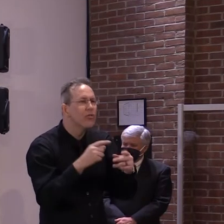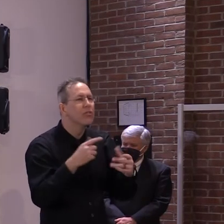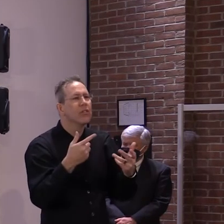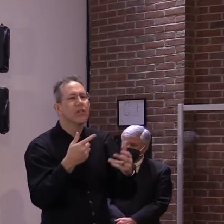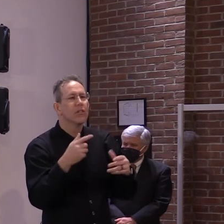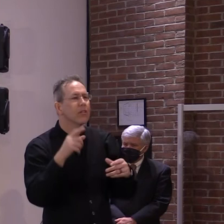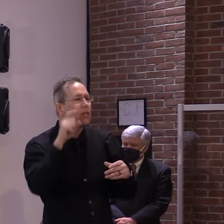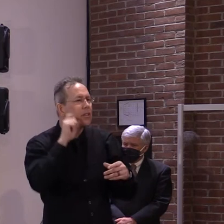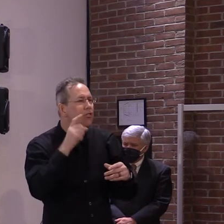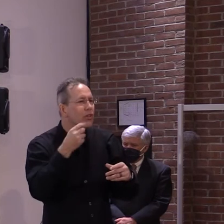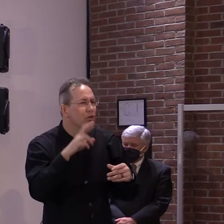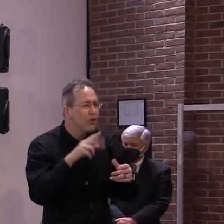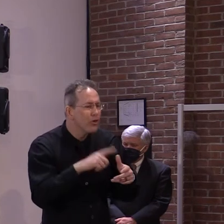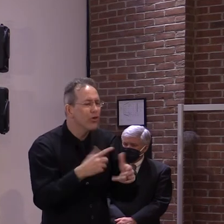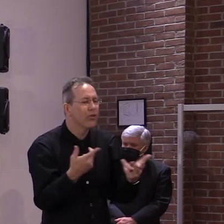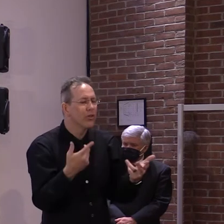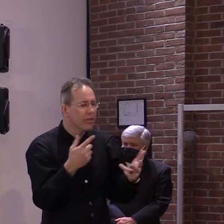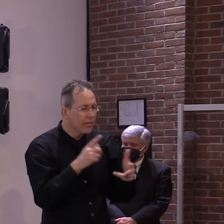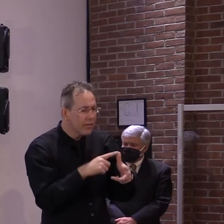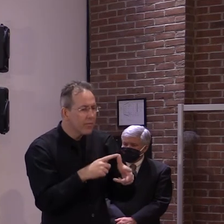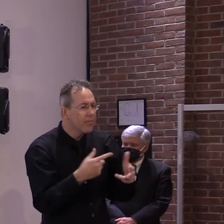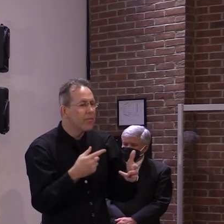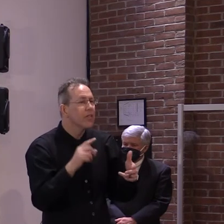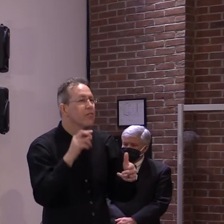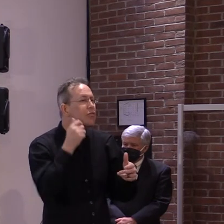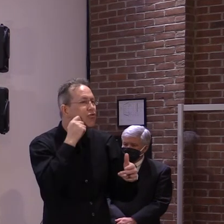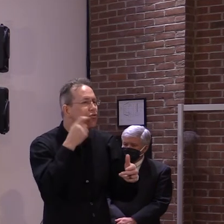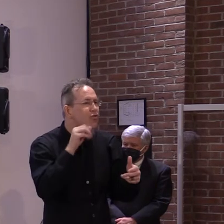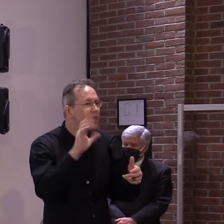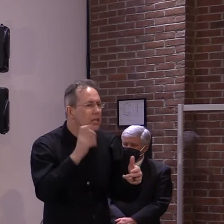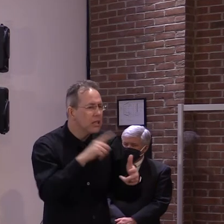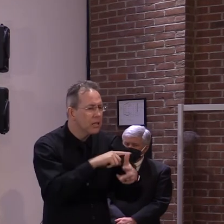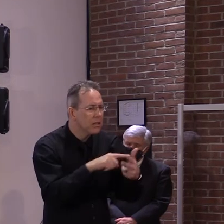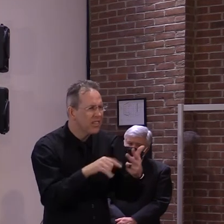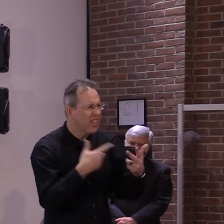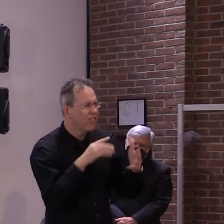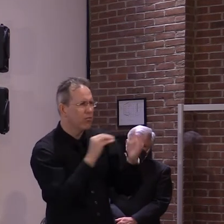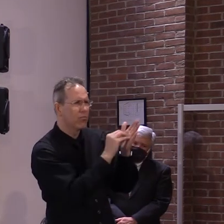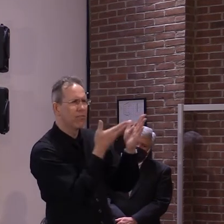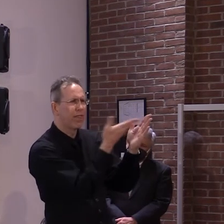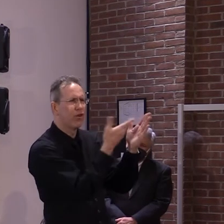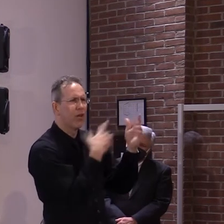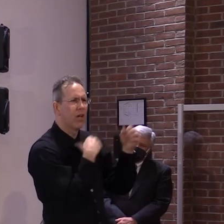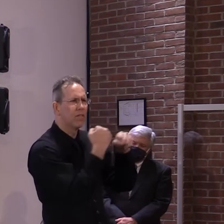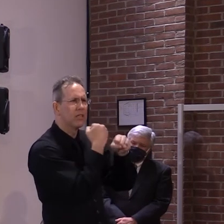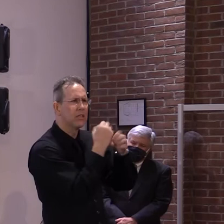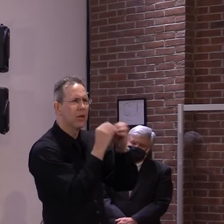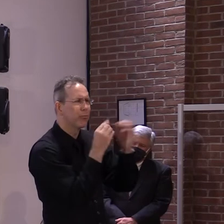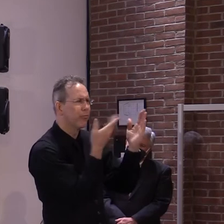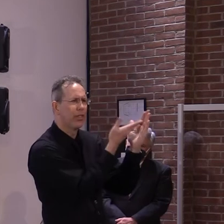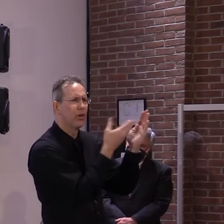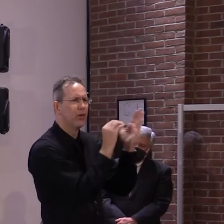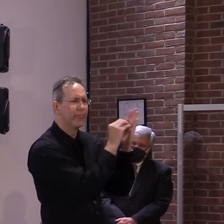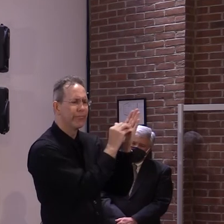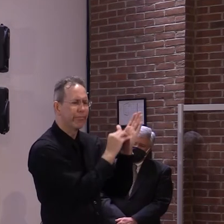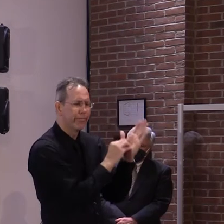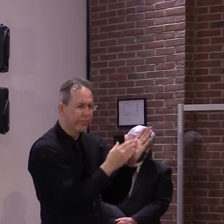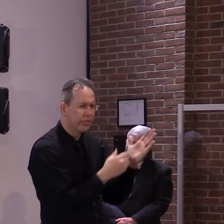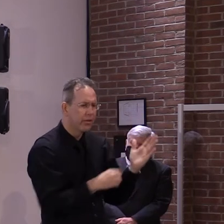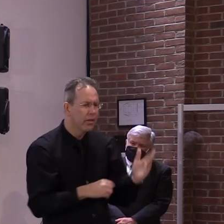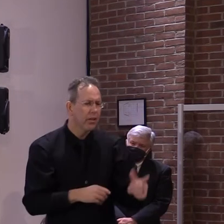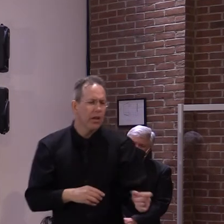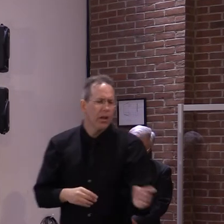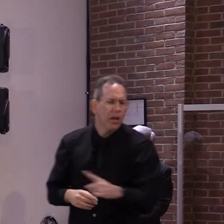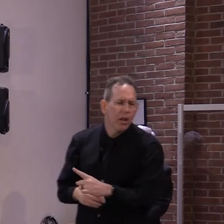it's it's similar that is true but i mean for example um the rates by agents that um